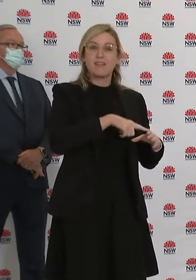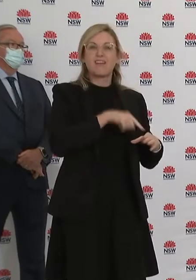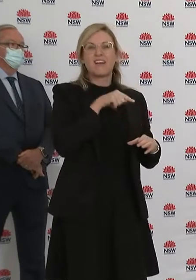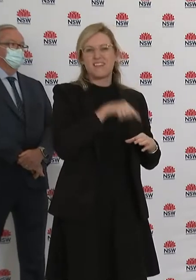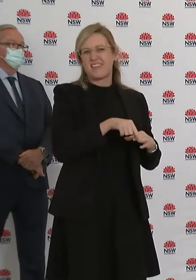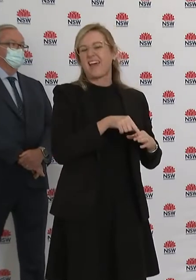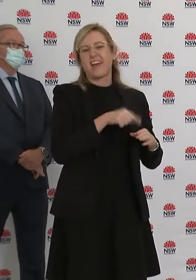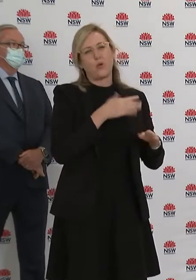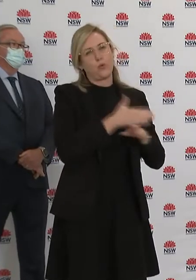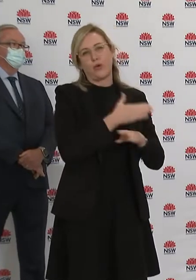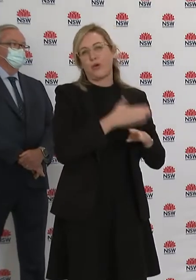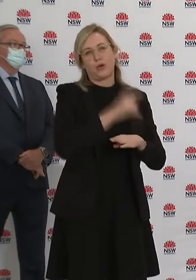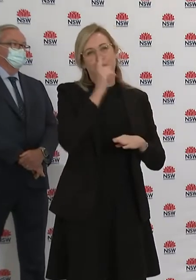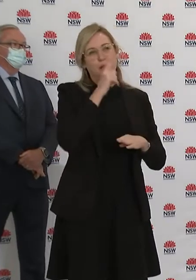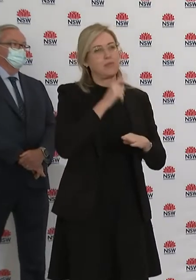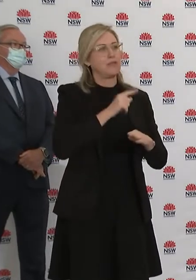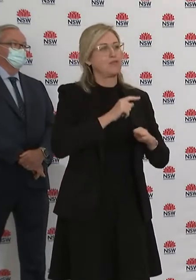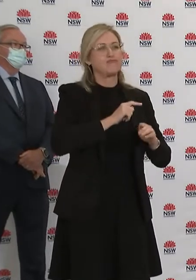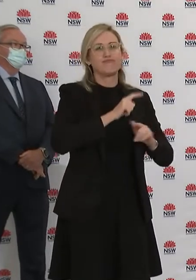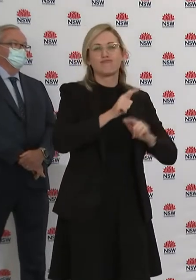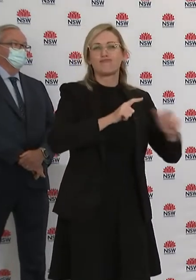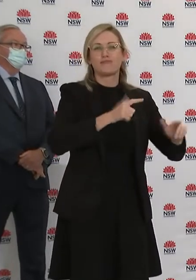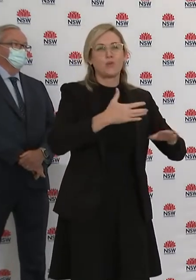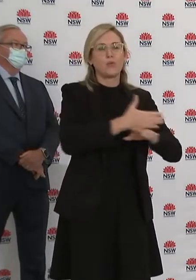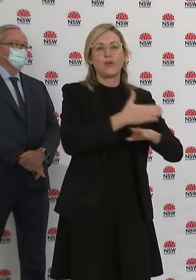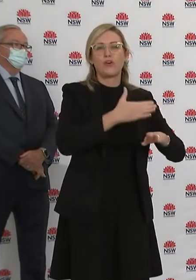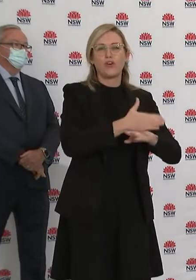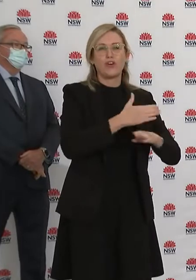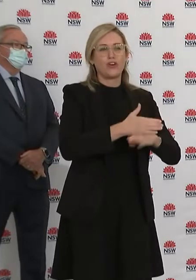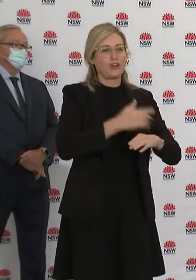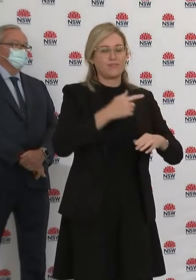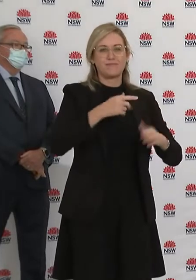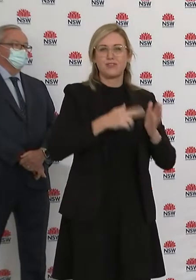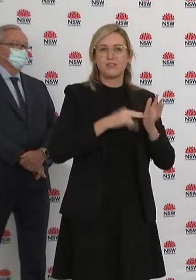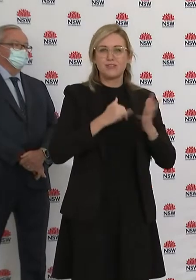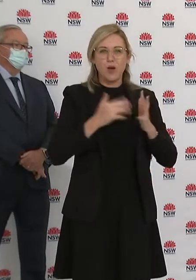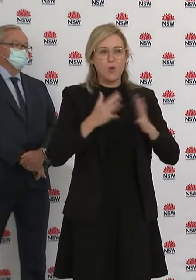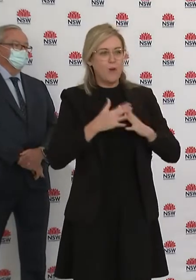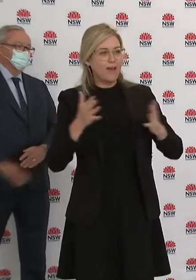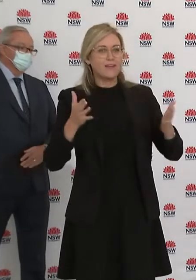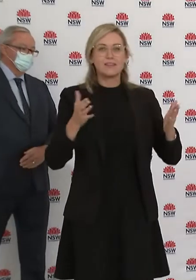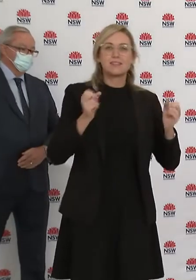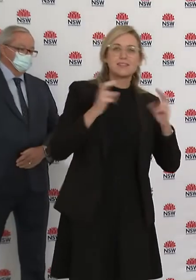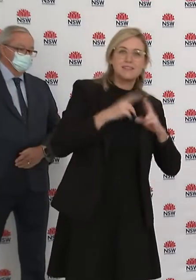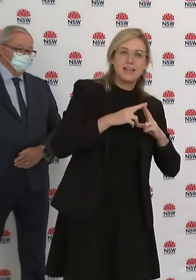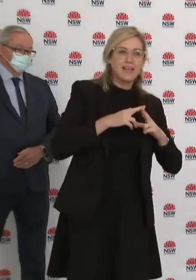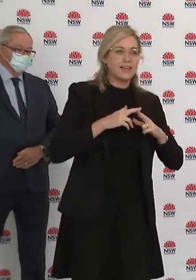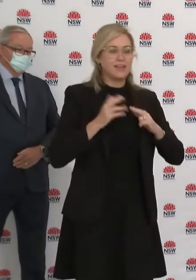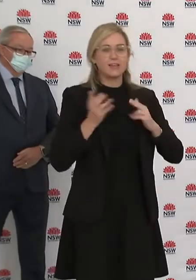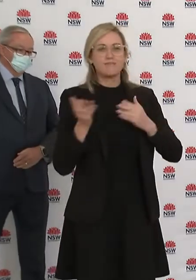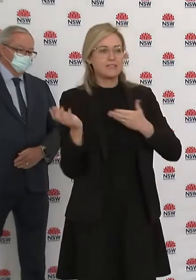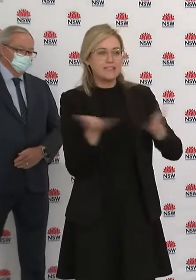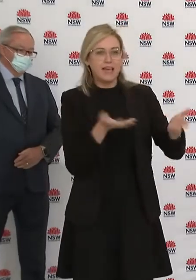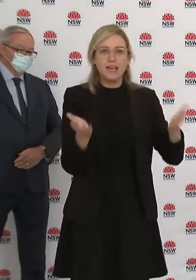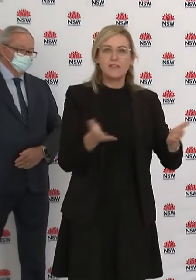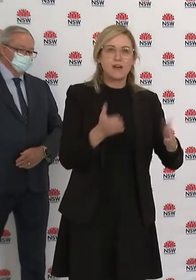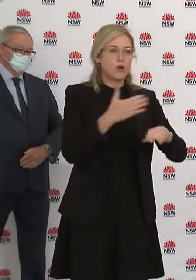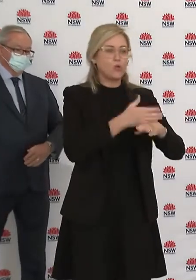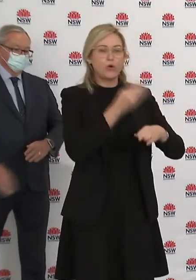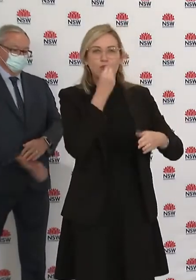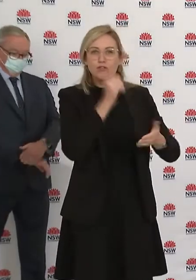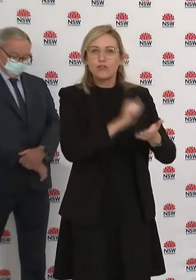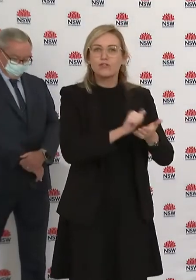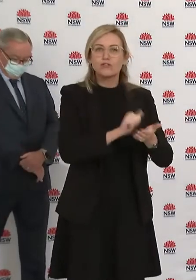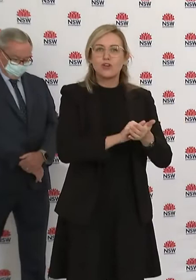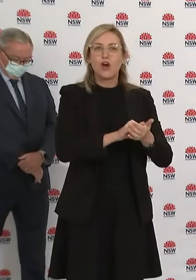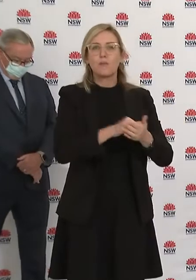keep our Sydney functioning, Greater Sydney and the state functioning, reside in those local government areas, and the age distribution,